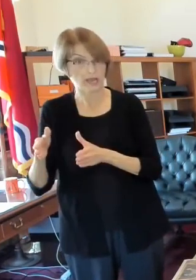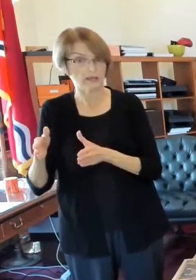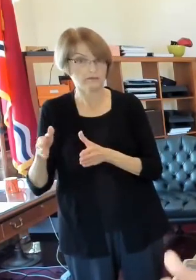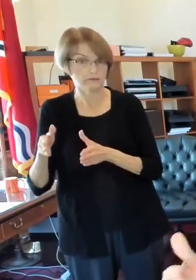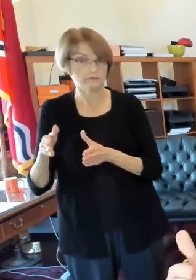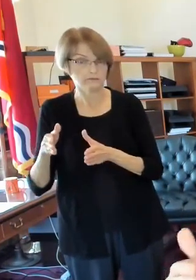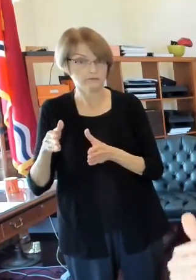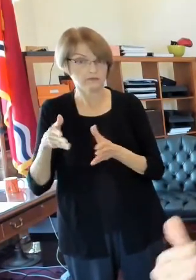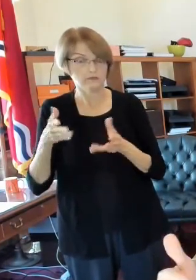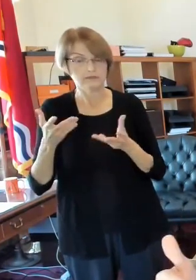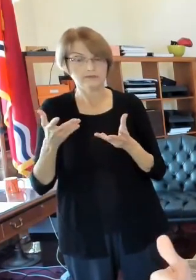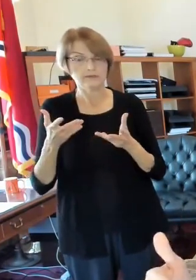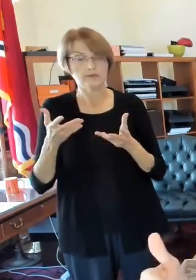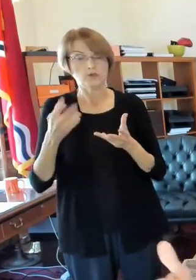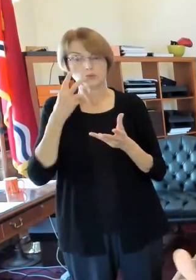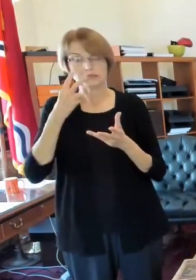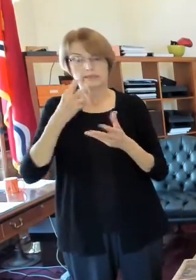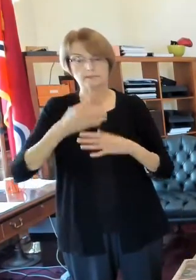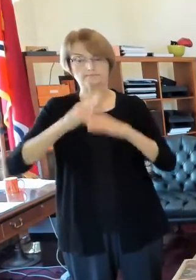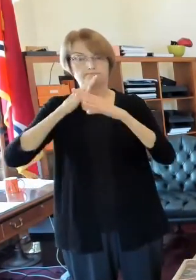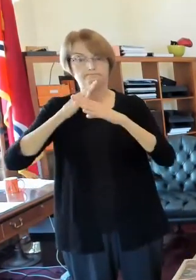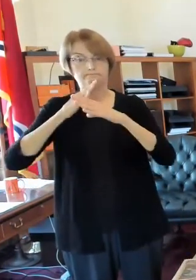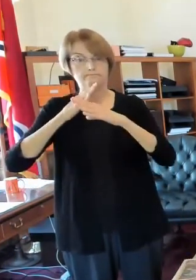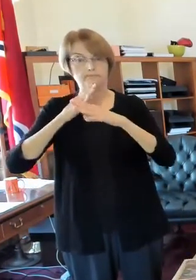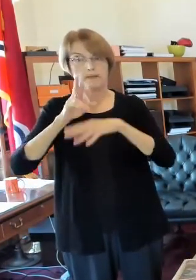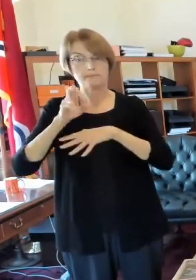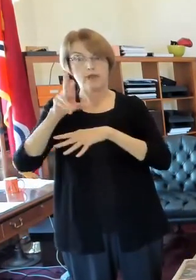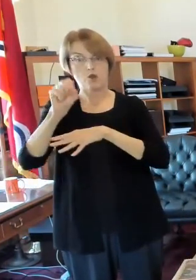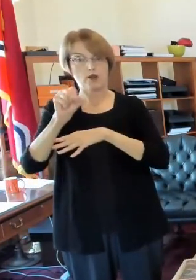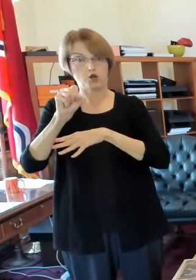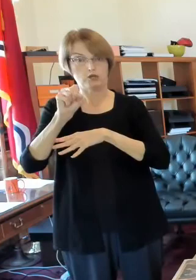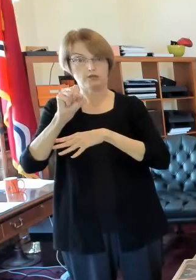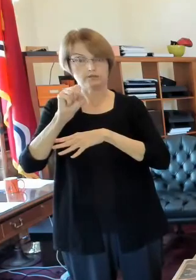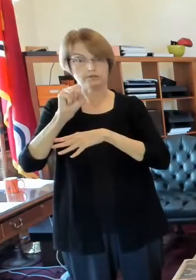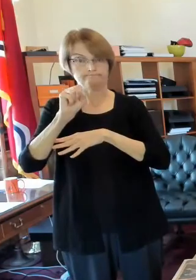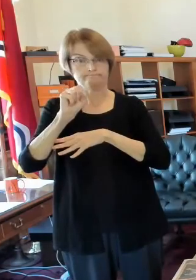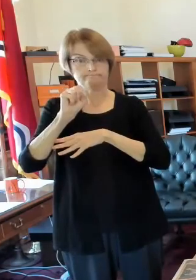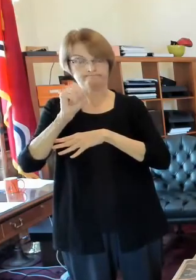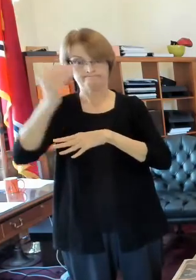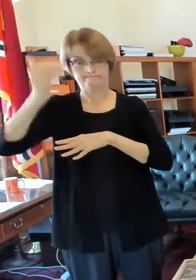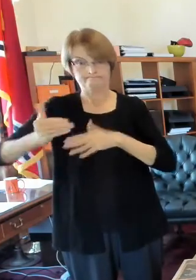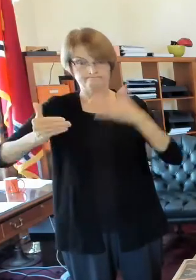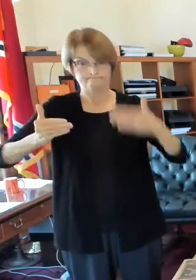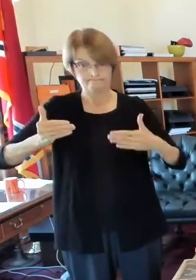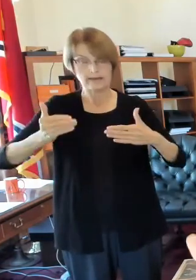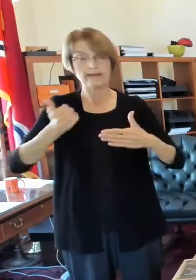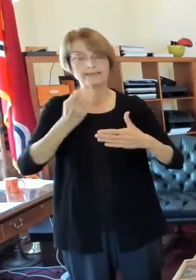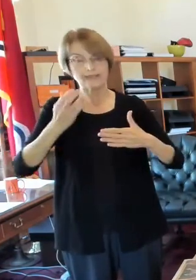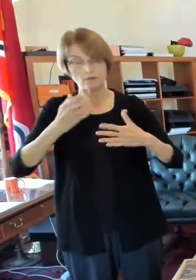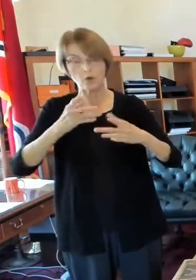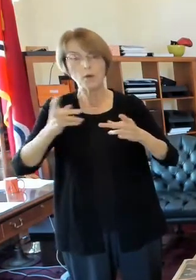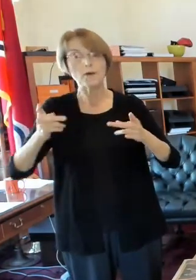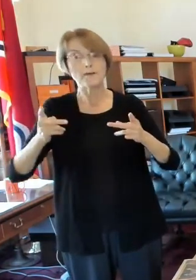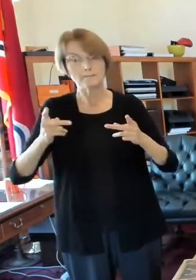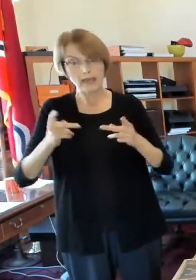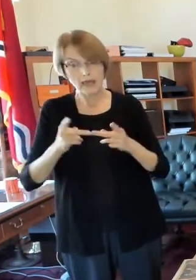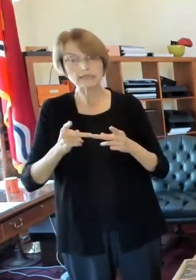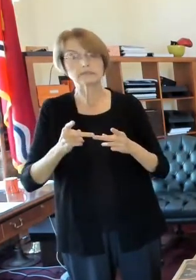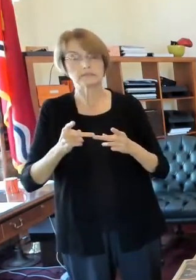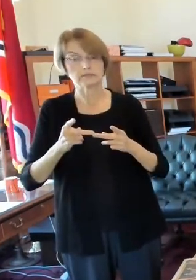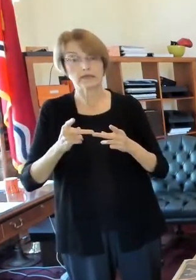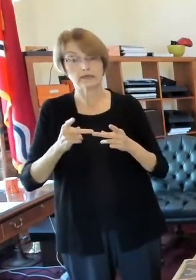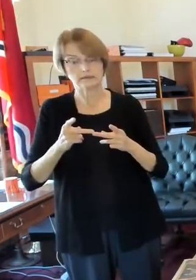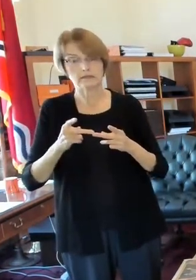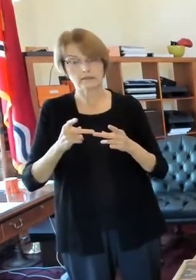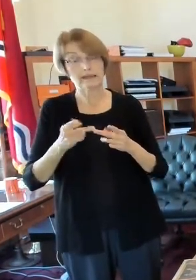are some barriers which cause the road in several spots to go down to 1 lane.